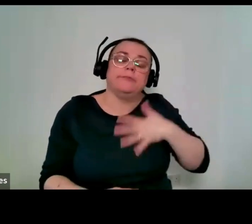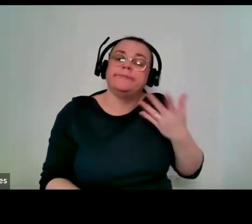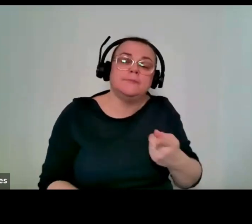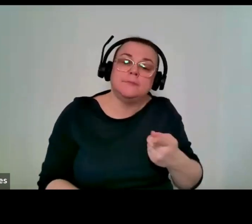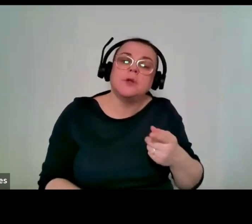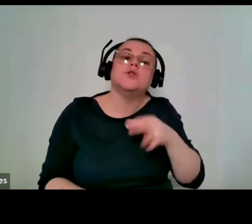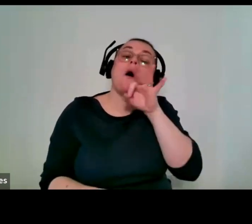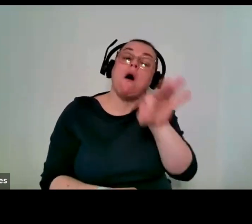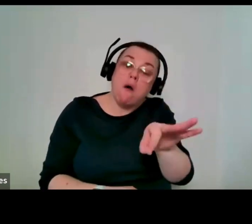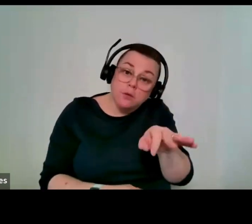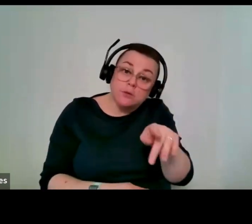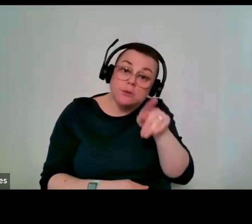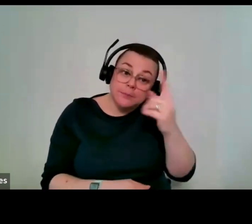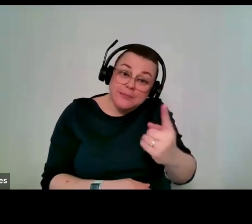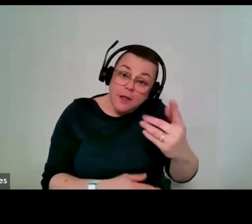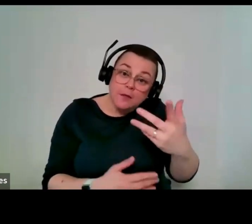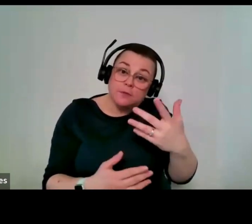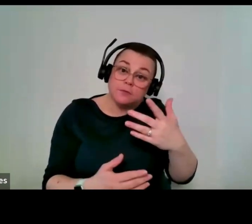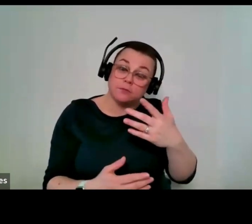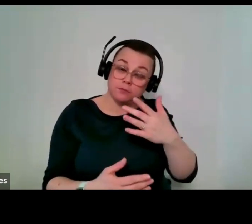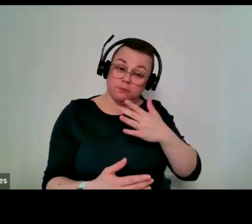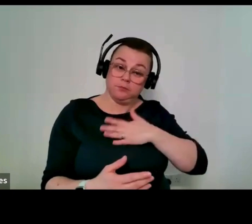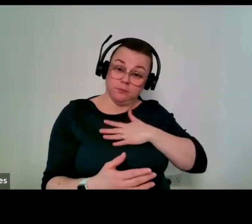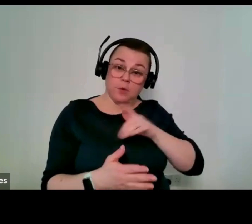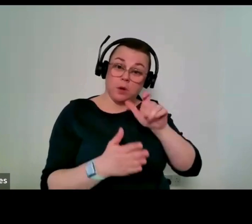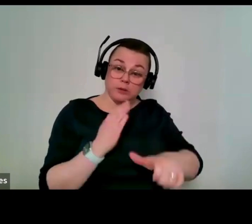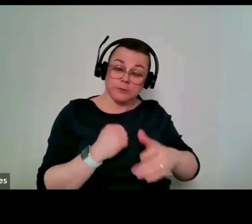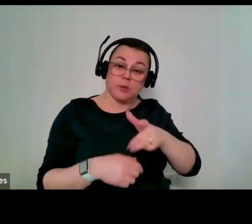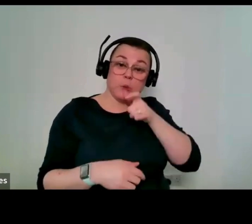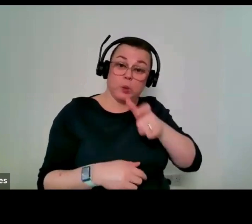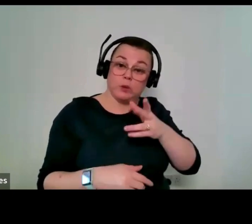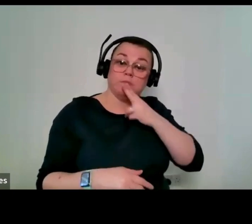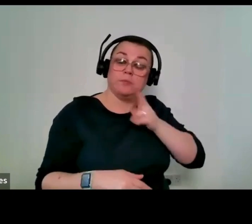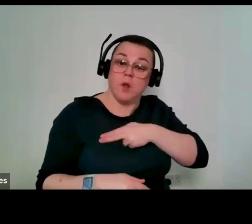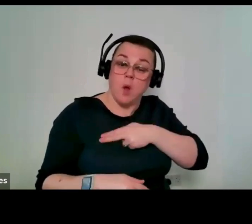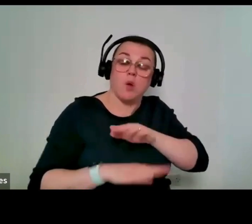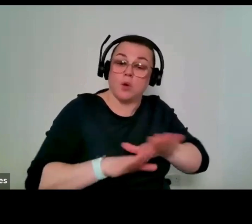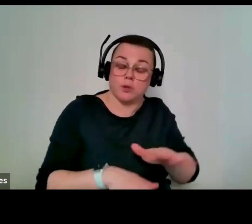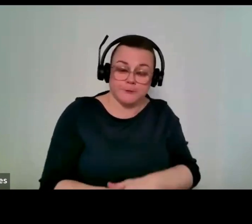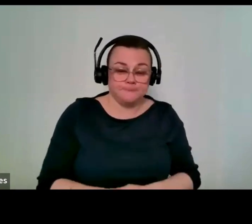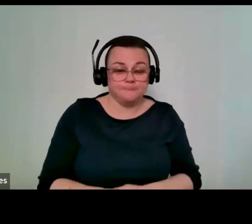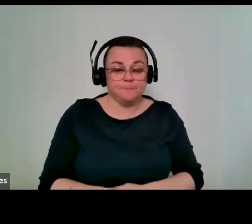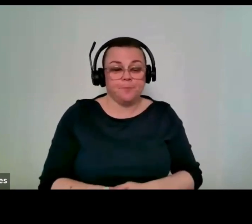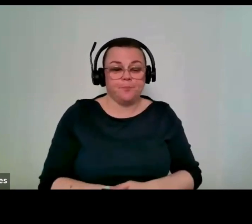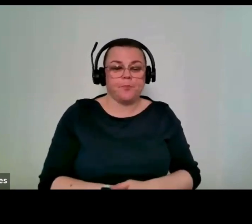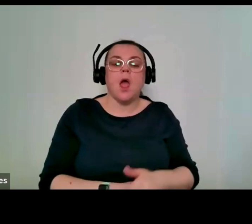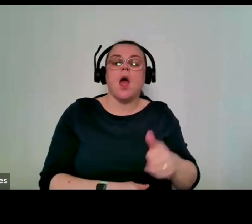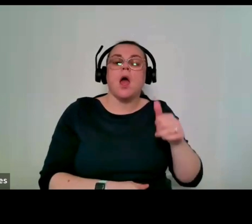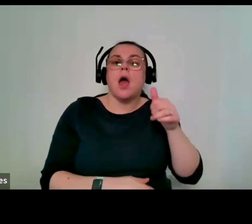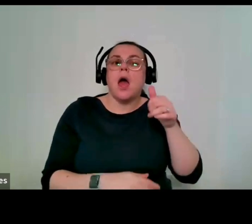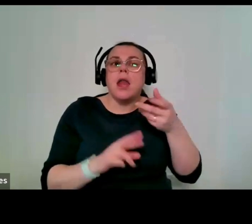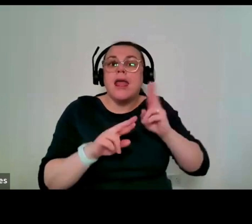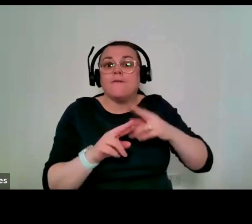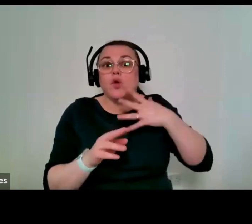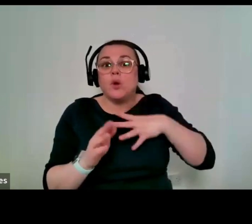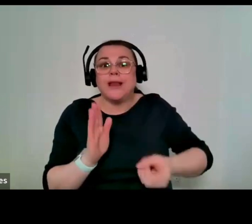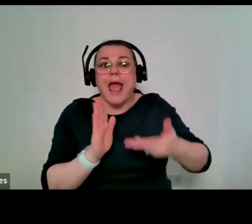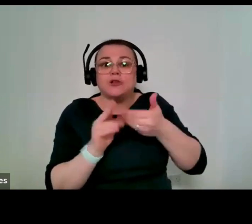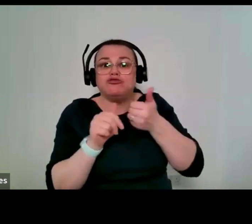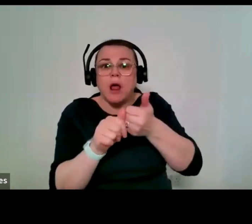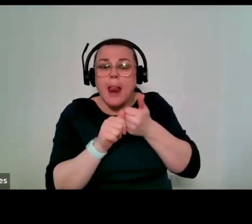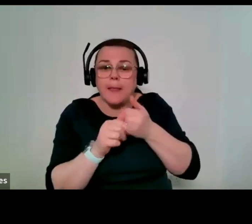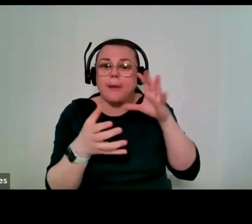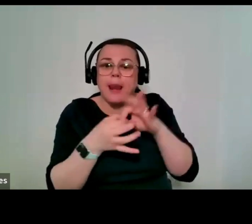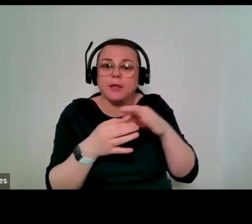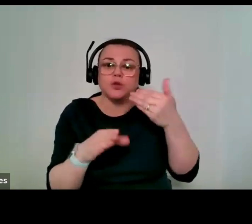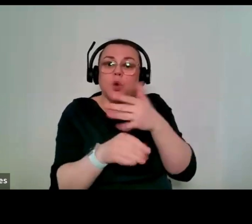like to self-identify themselves. And then know where to go within the business for extra help around